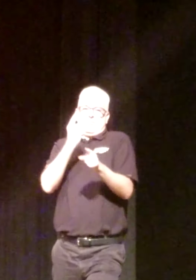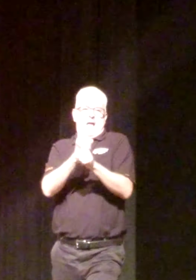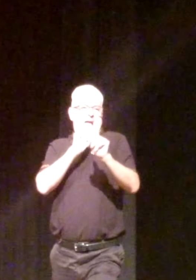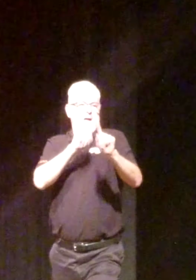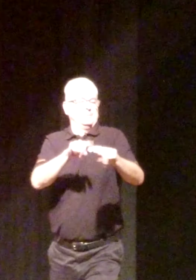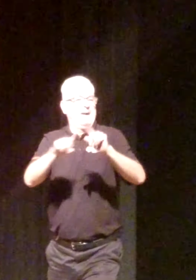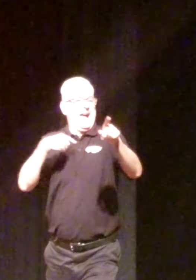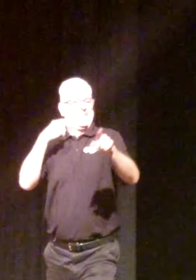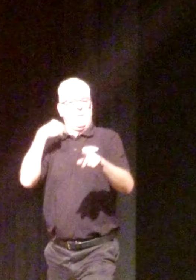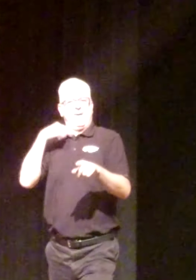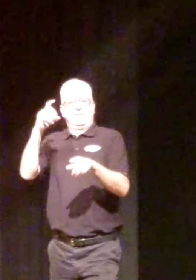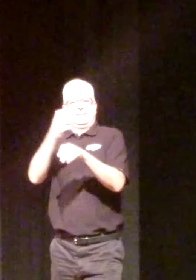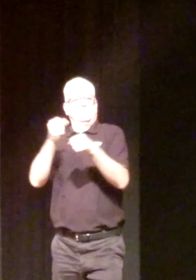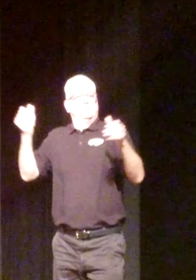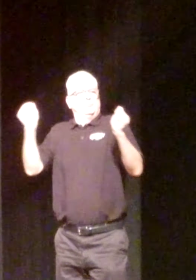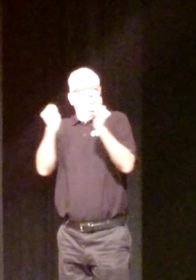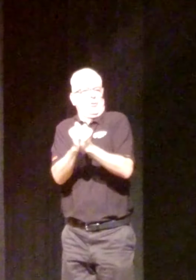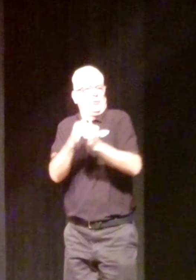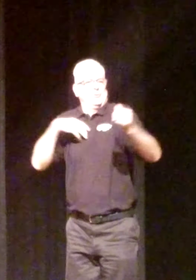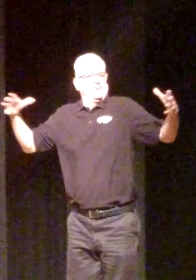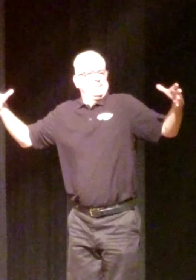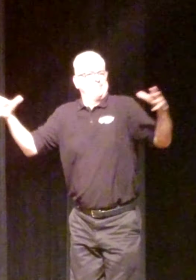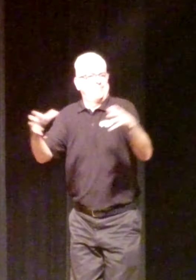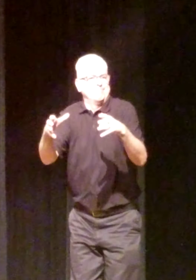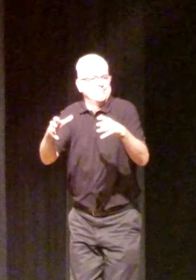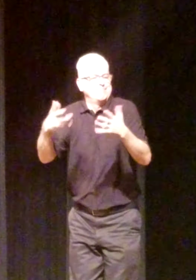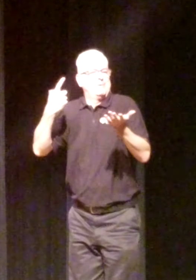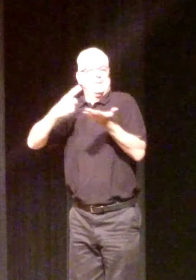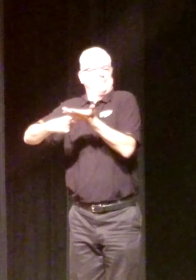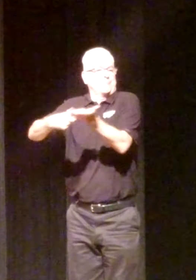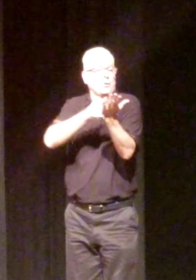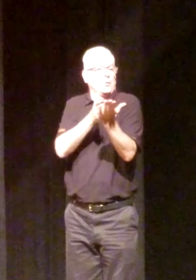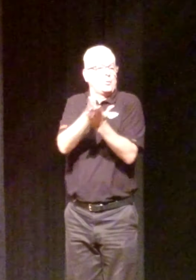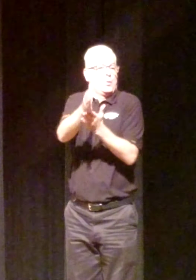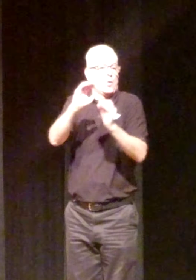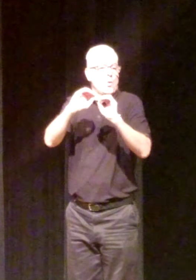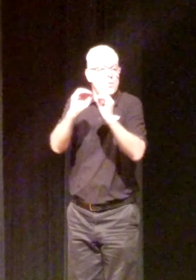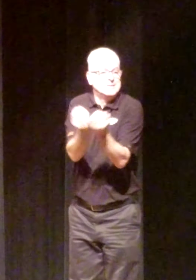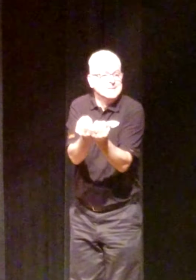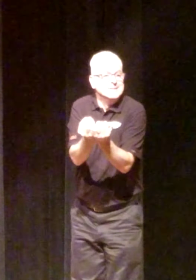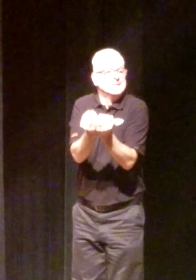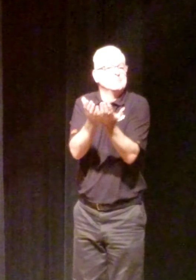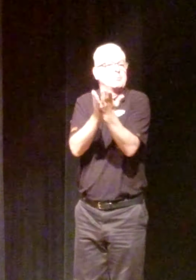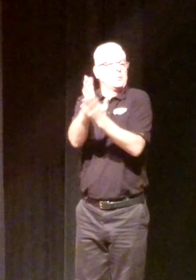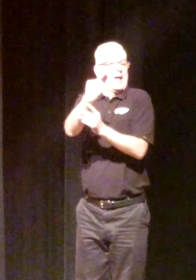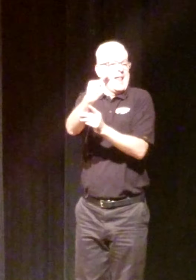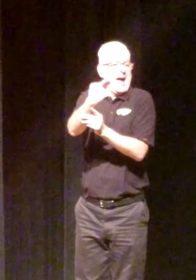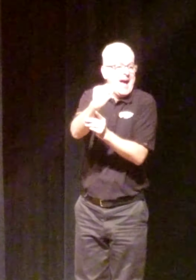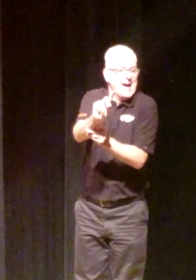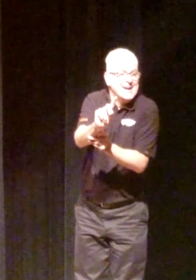I don't have the right answer, but I think we need to get together and have a discussion through organizations,